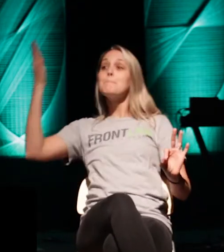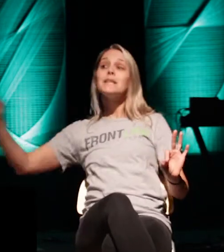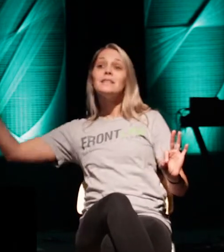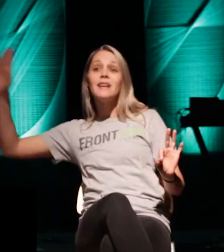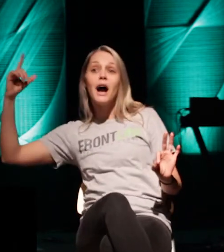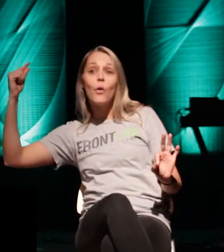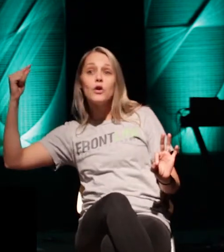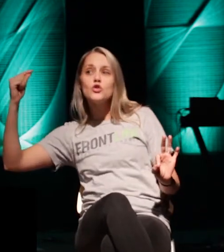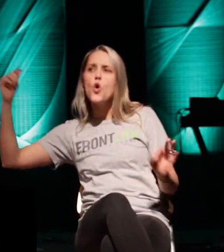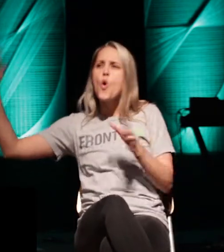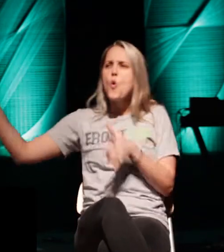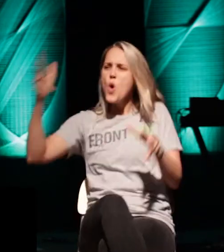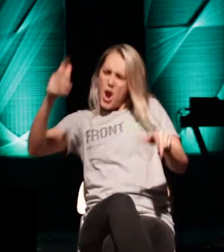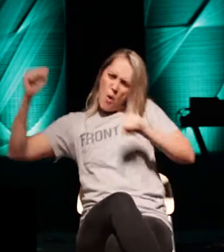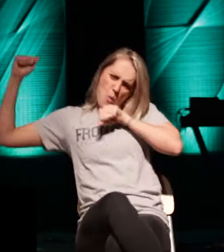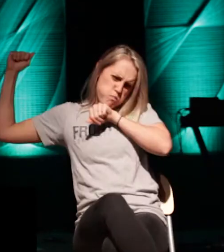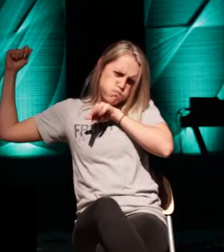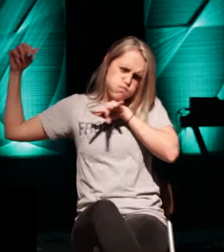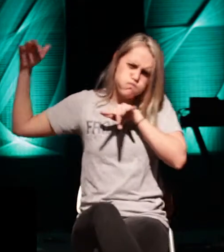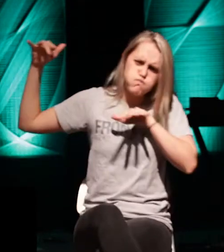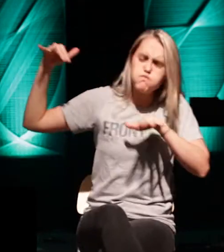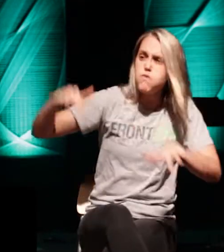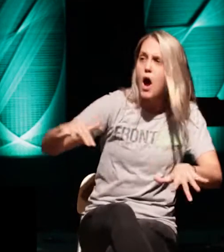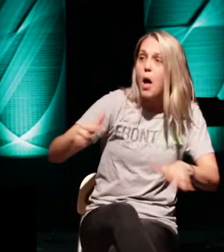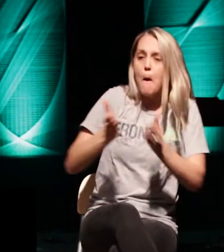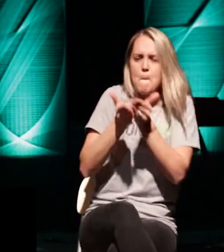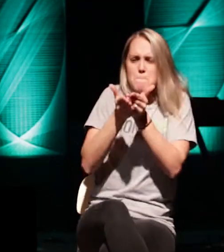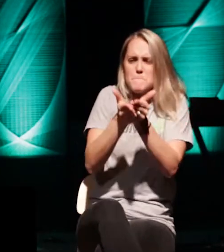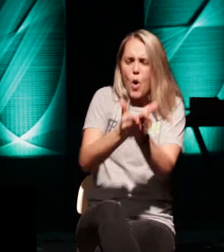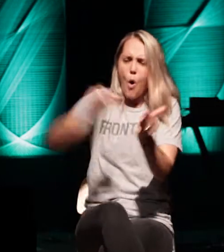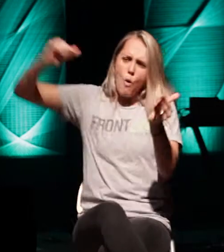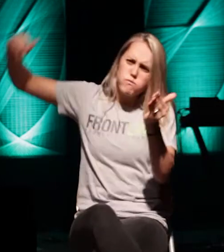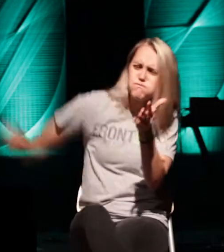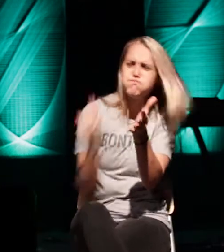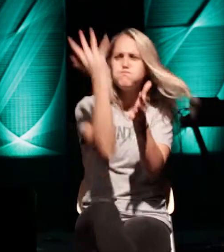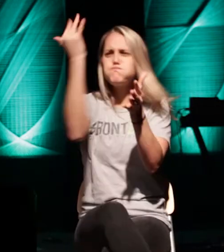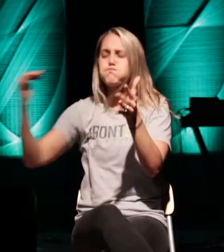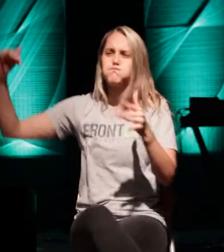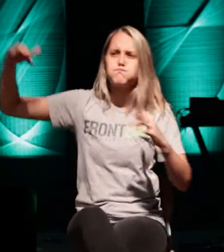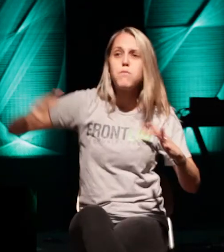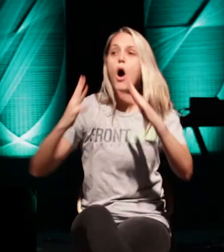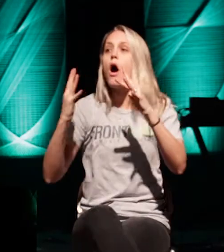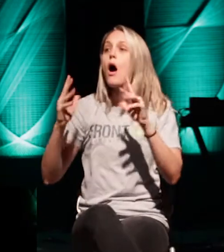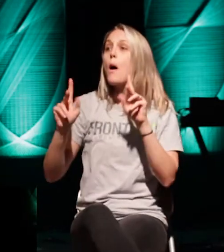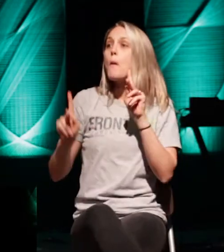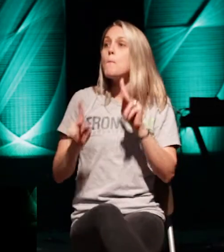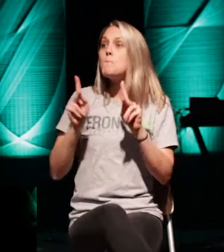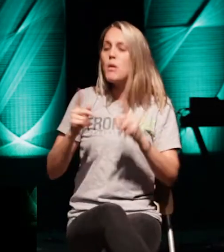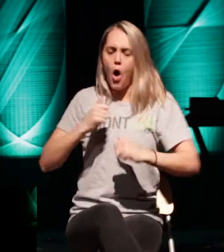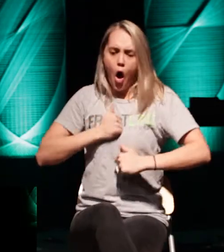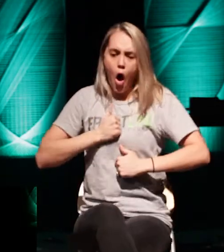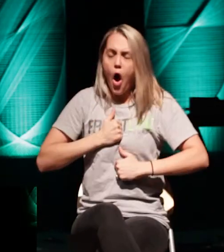point that waves are crashing over, and the sailors on the boat think, this may kill us.